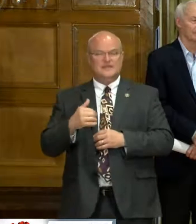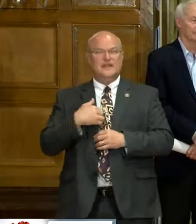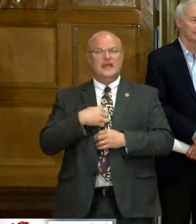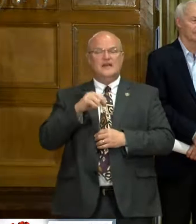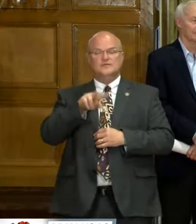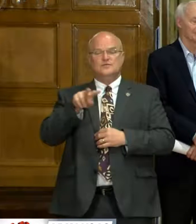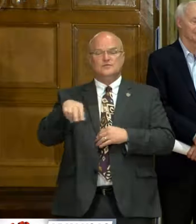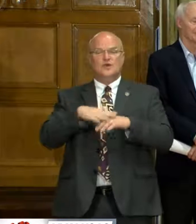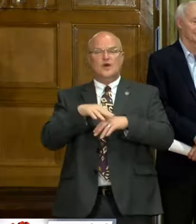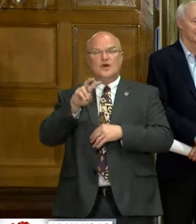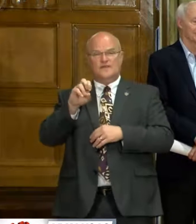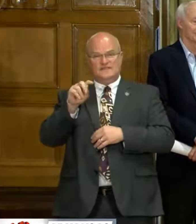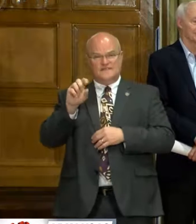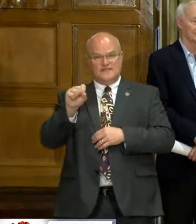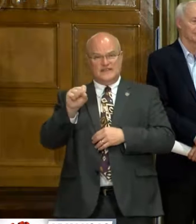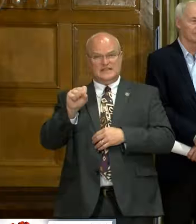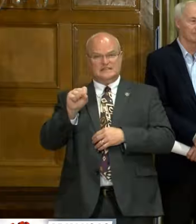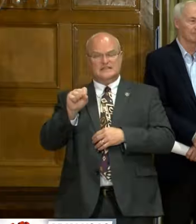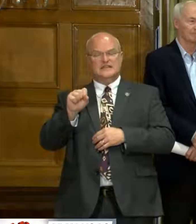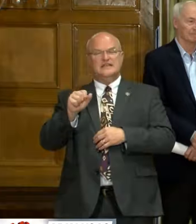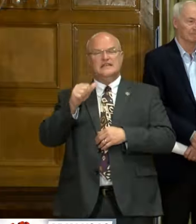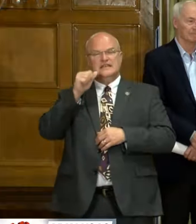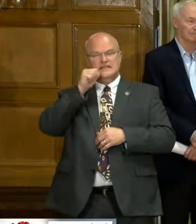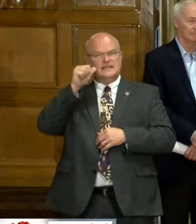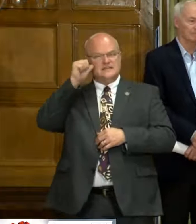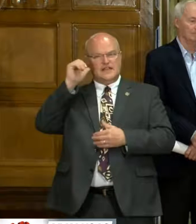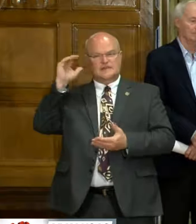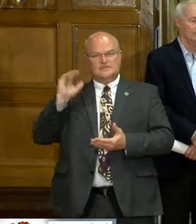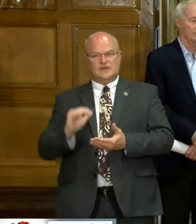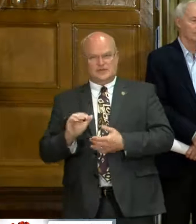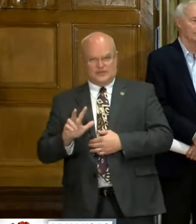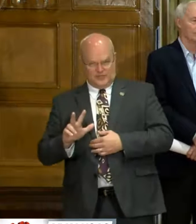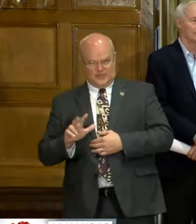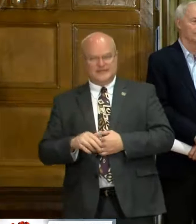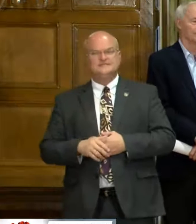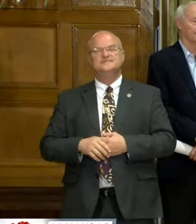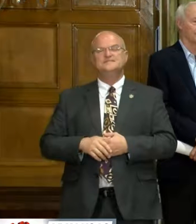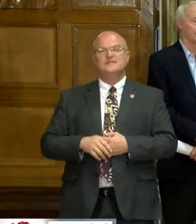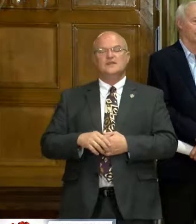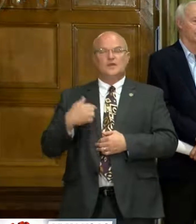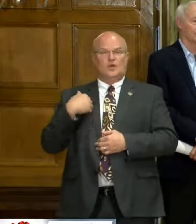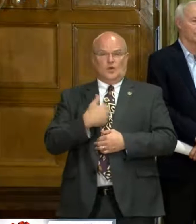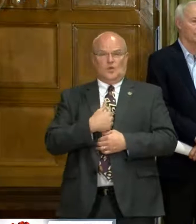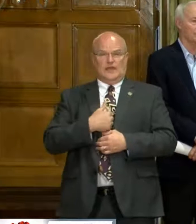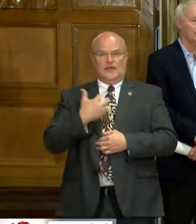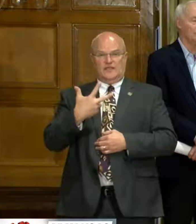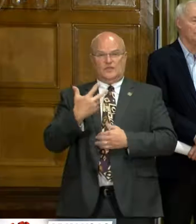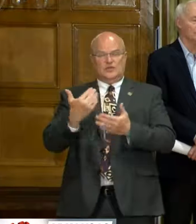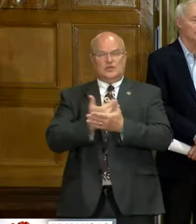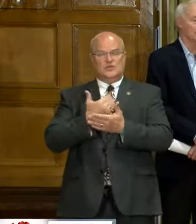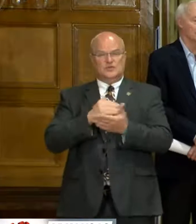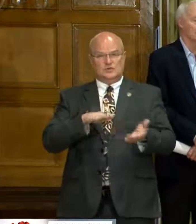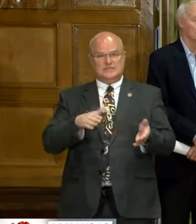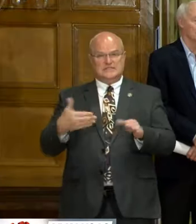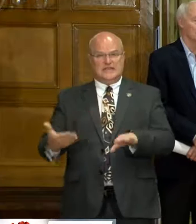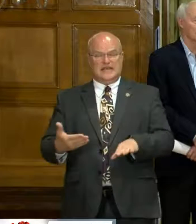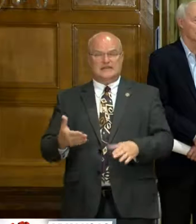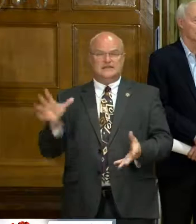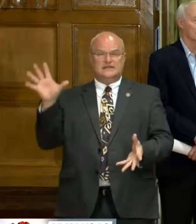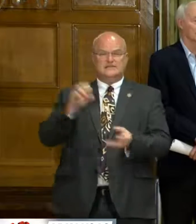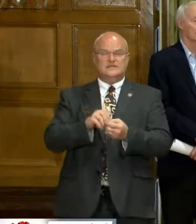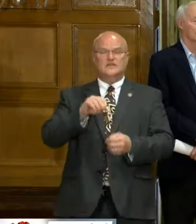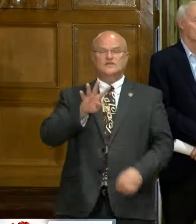have 22 on ventilators, which is 3 fewer than yesterday. We had 3 new deaths, and so we're up